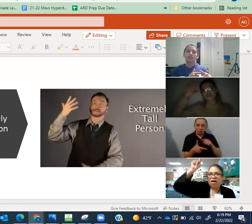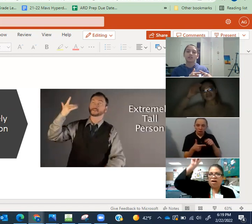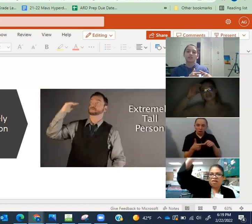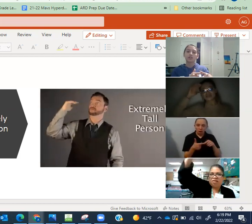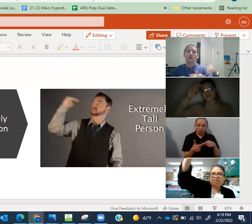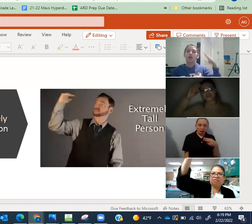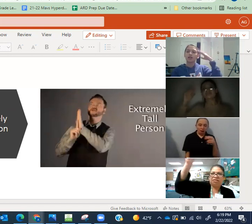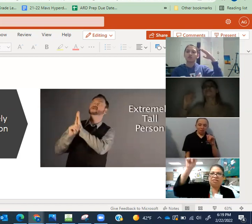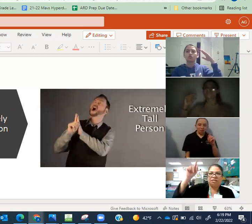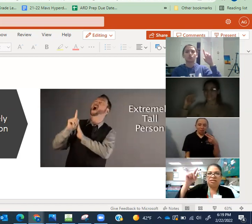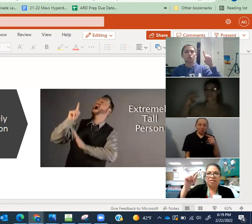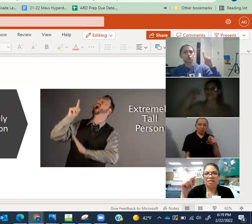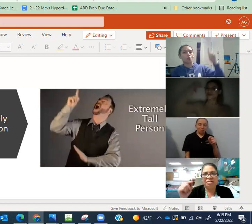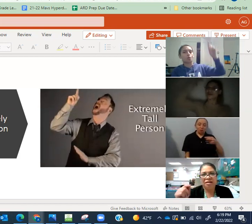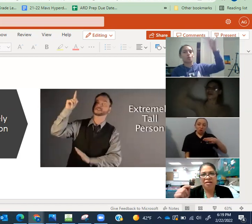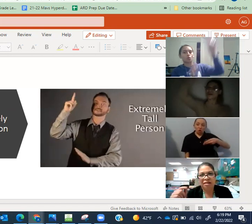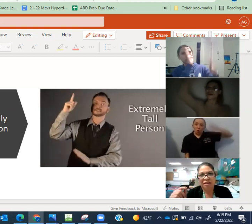height tall.